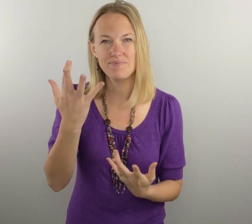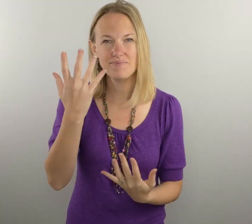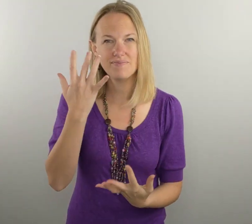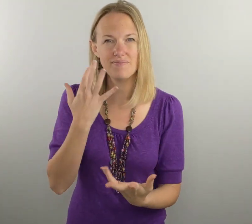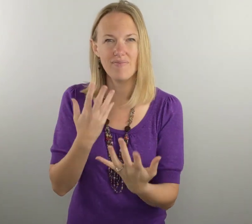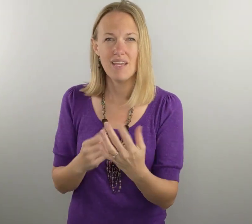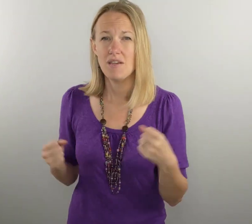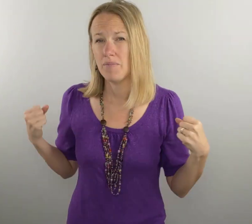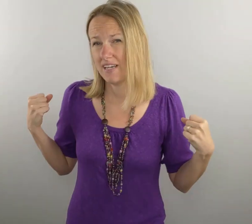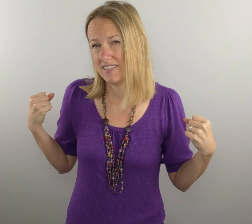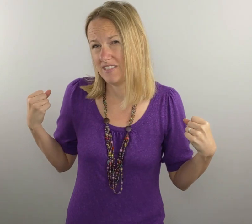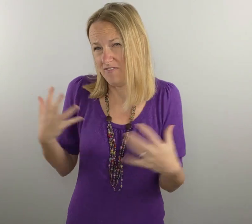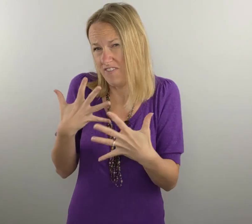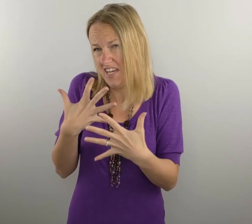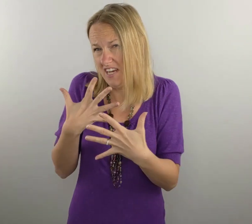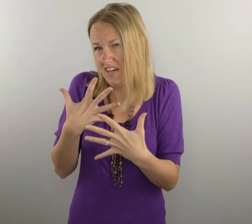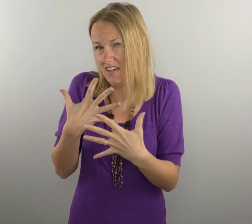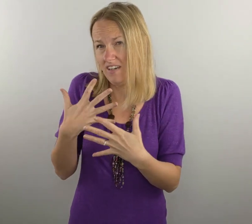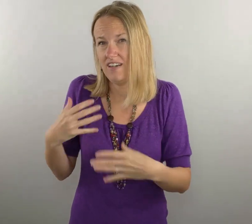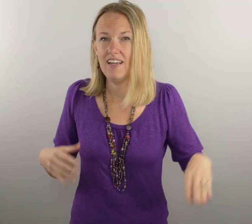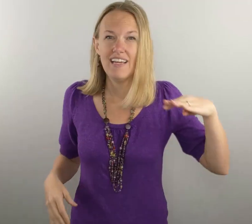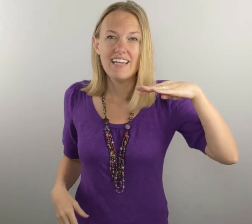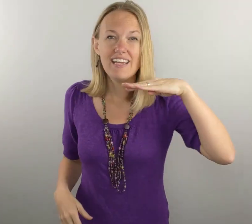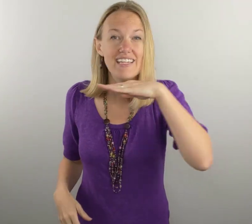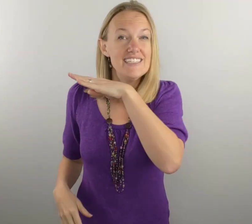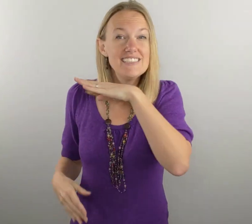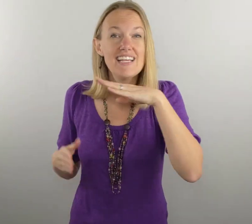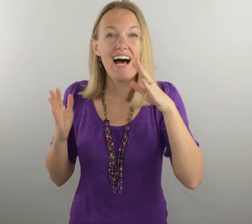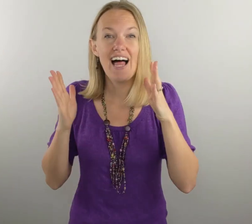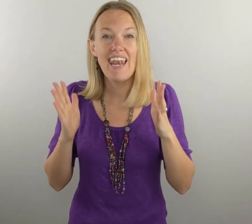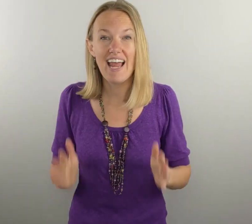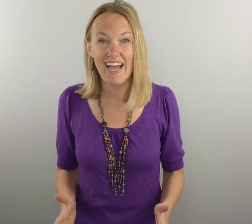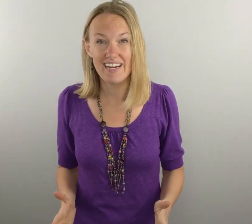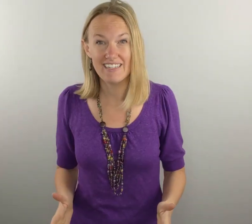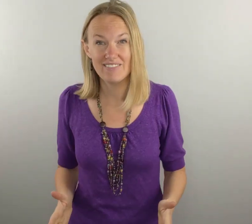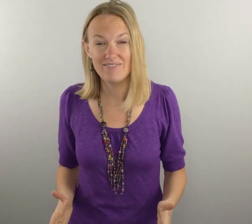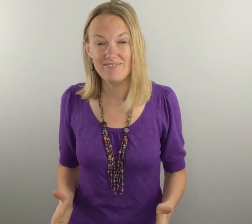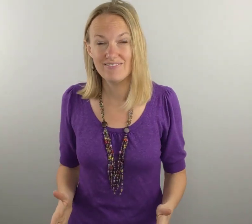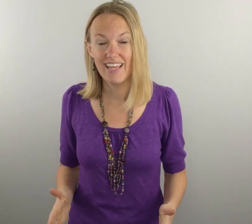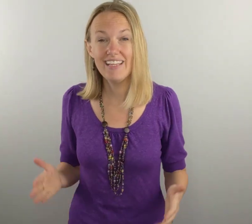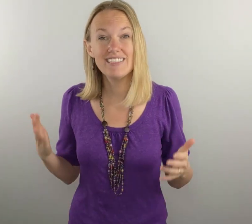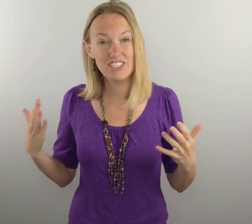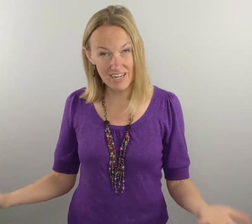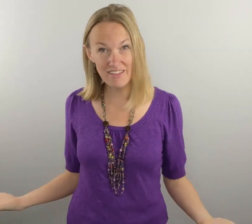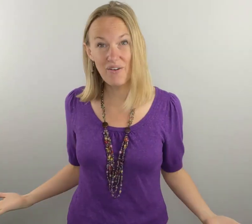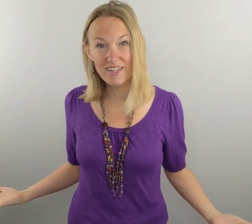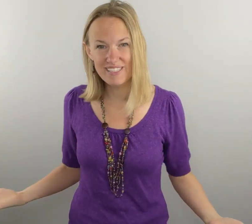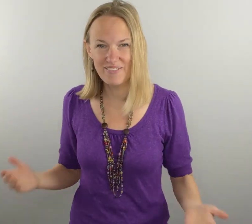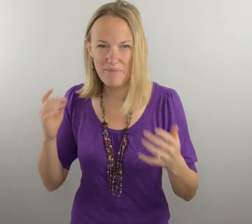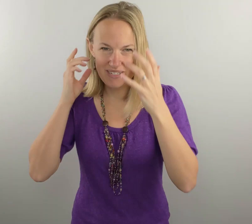because fear is a liar. Hey, let's try the chorus from the